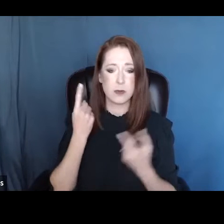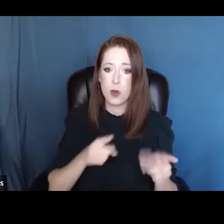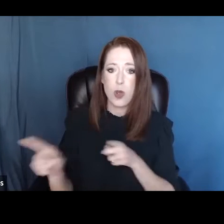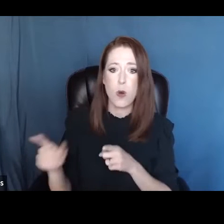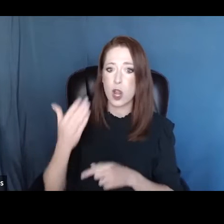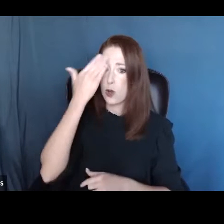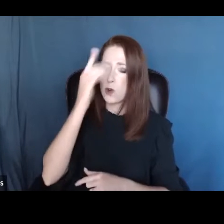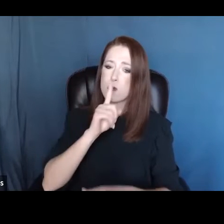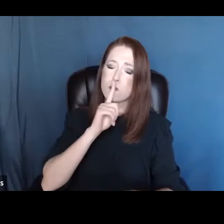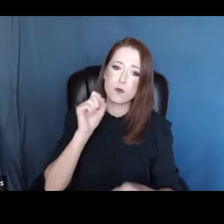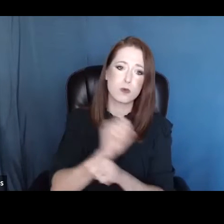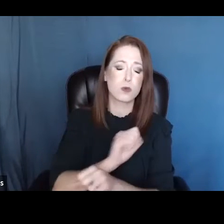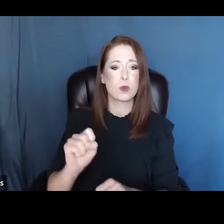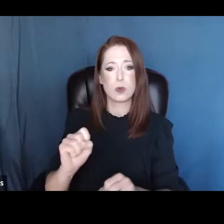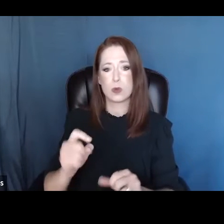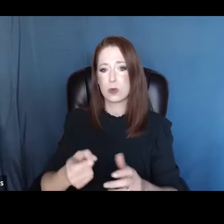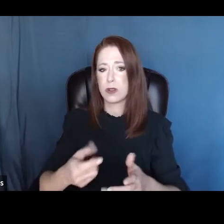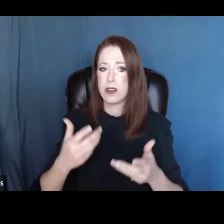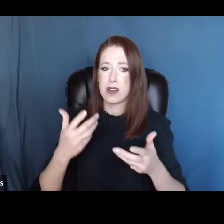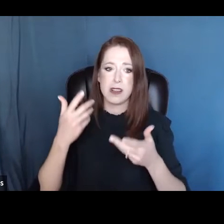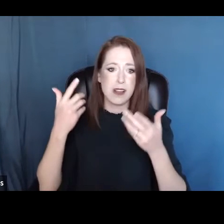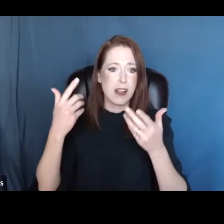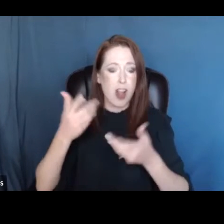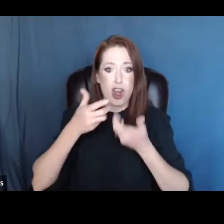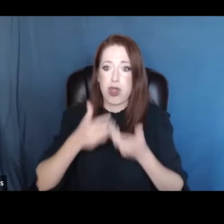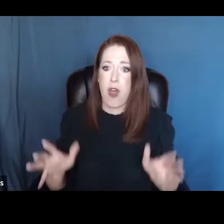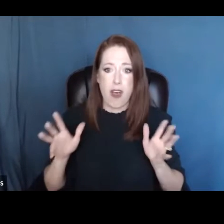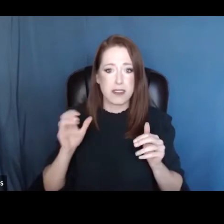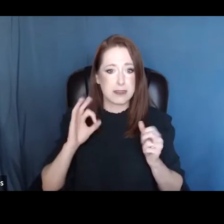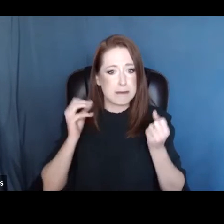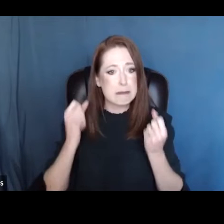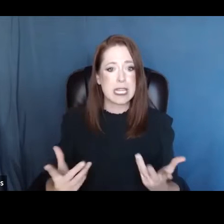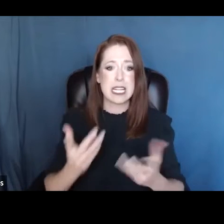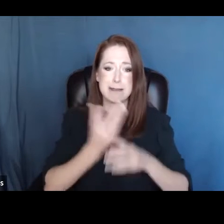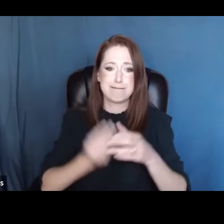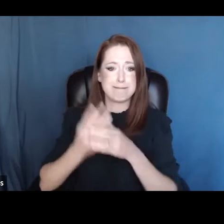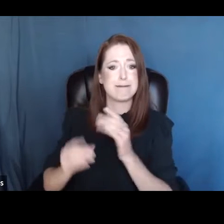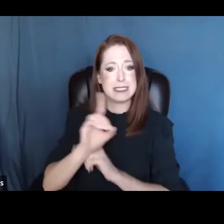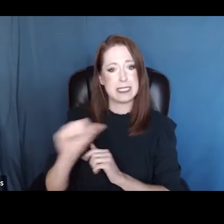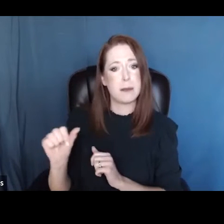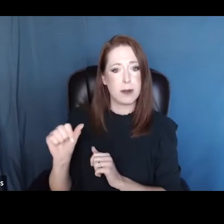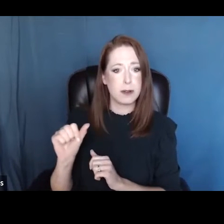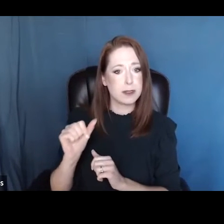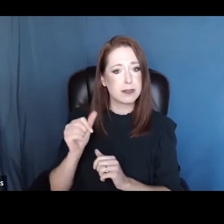the true cost the true loss of disabled lives over this pandemic.